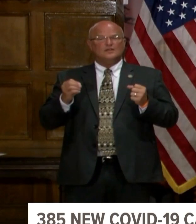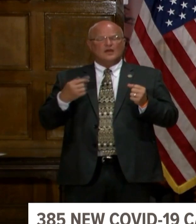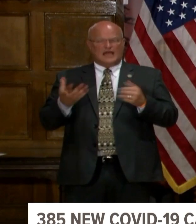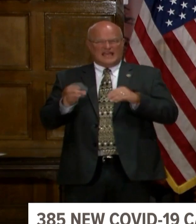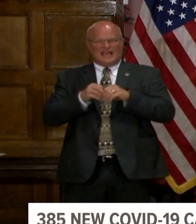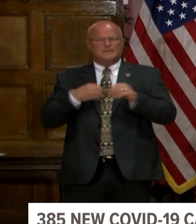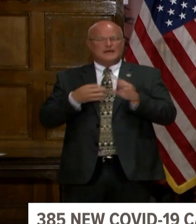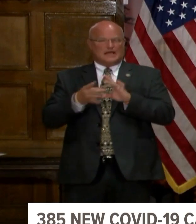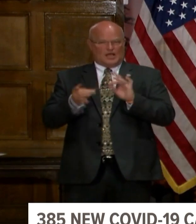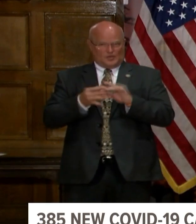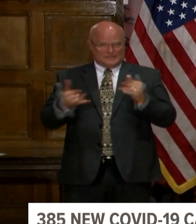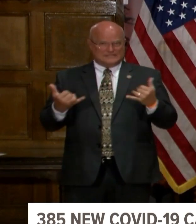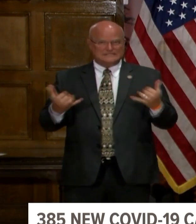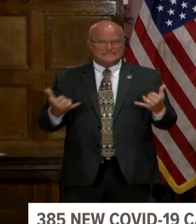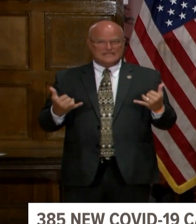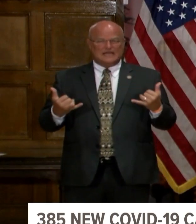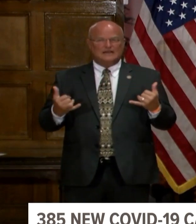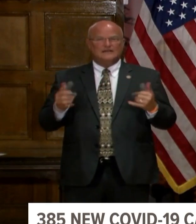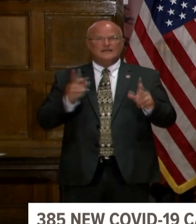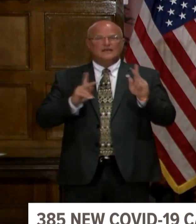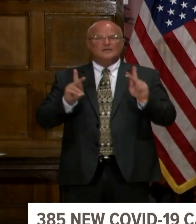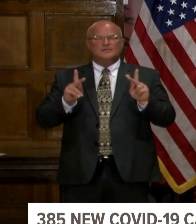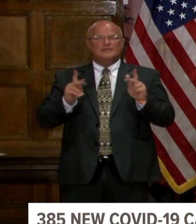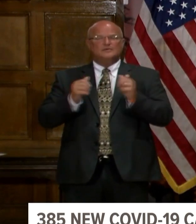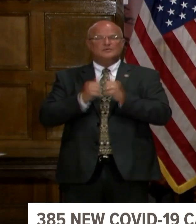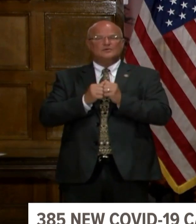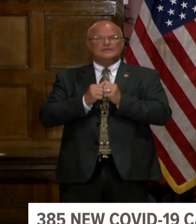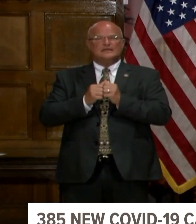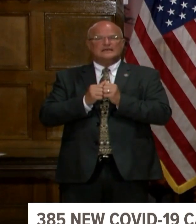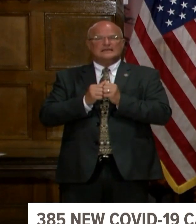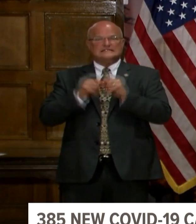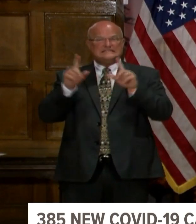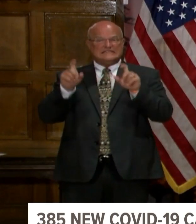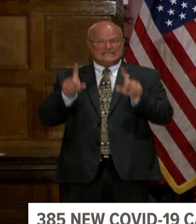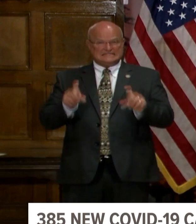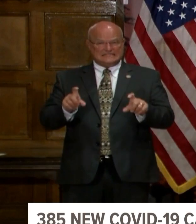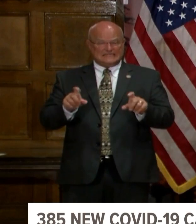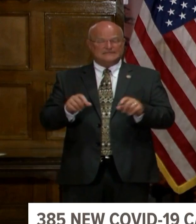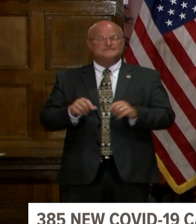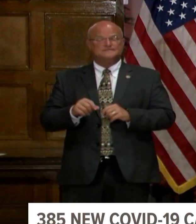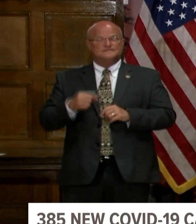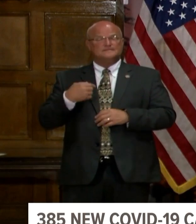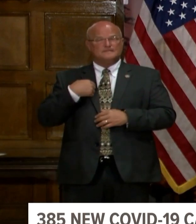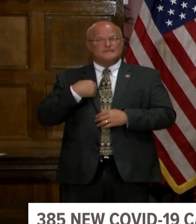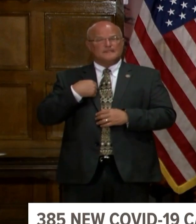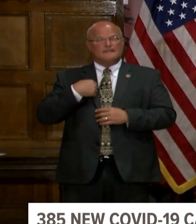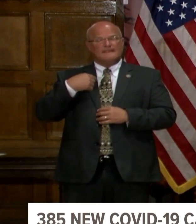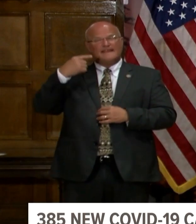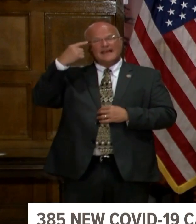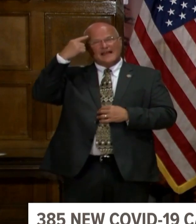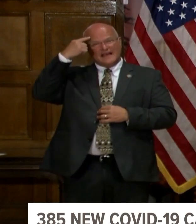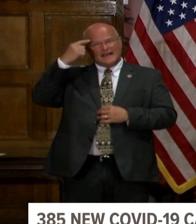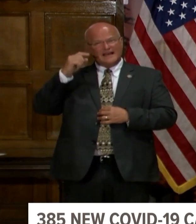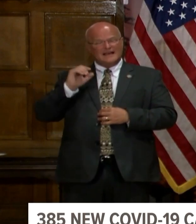add my comments to those of the governor with regard to testing. I think